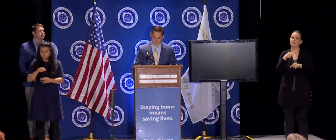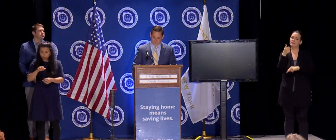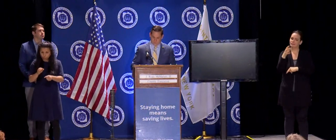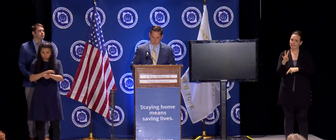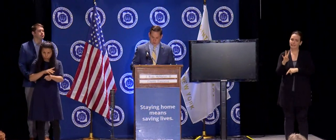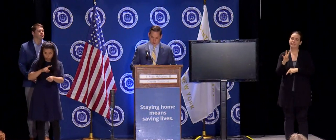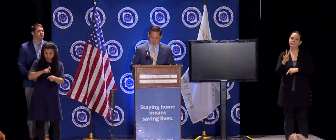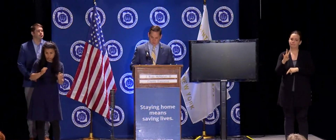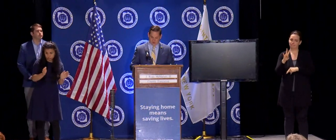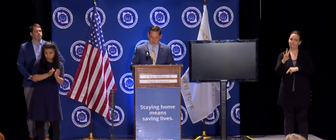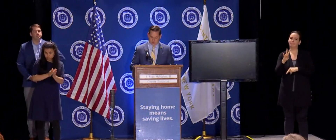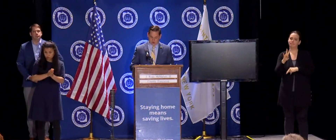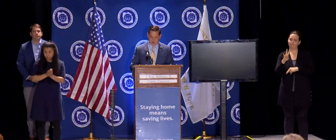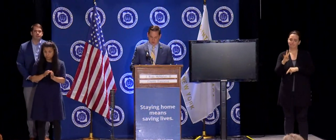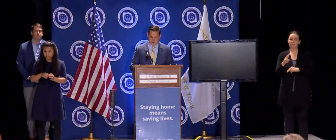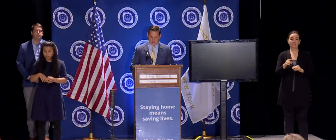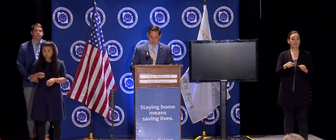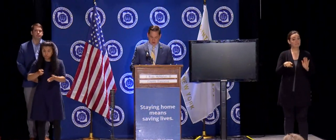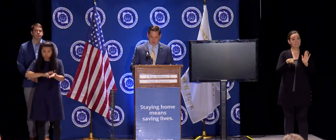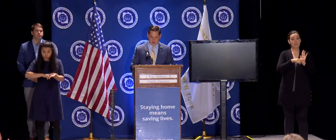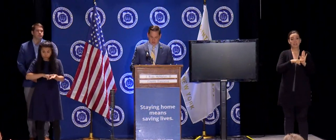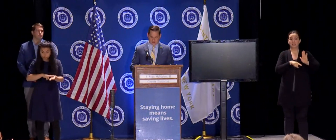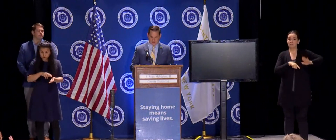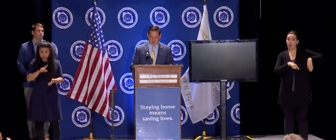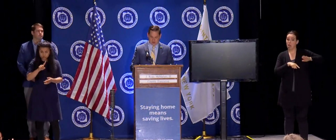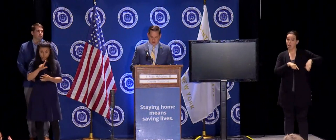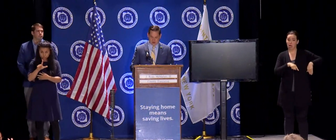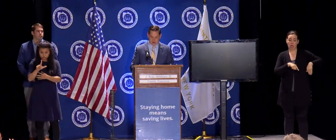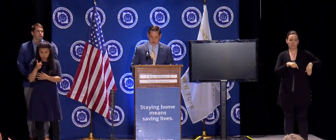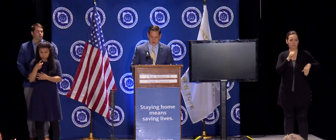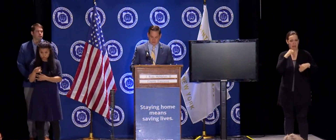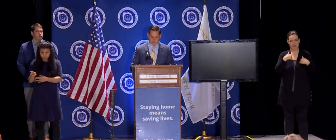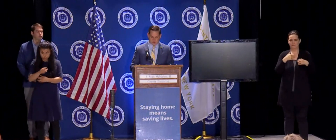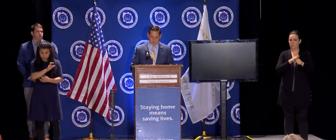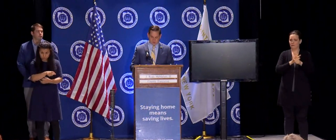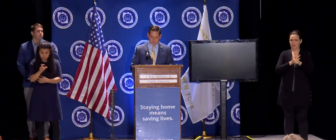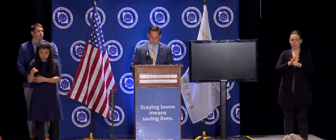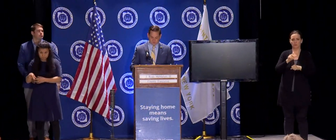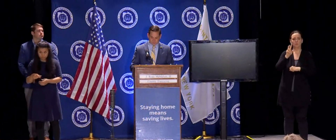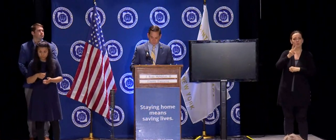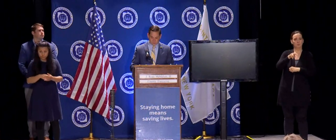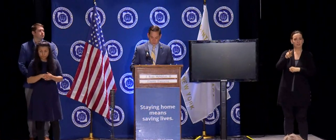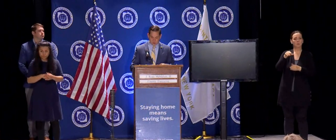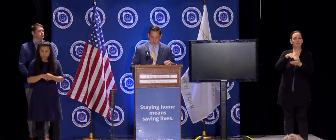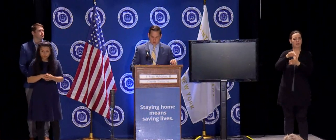yesterday. And we've had 22,987 negative results.